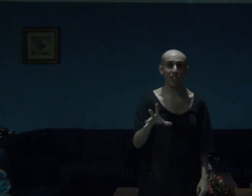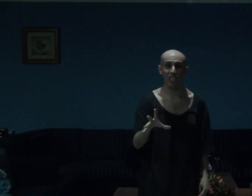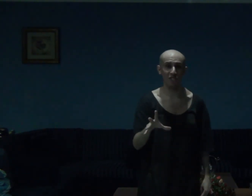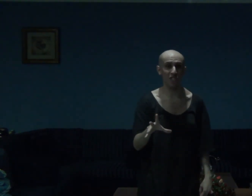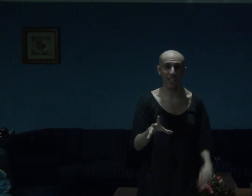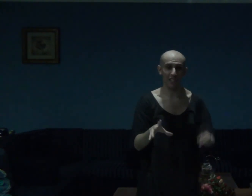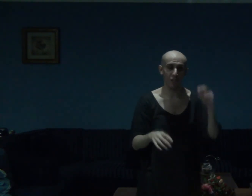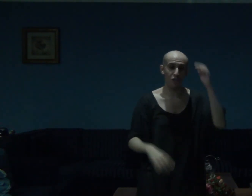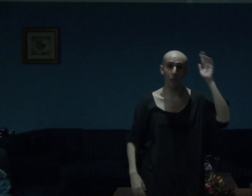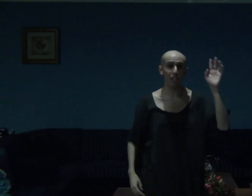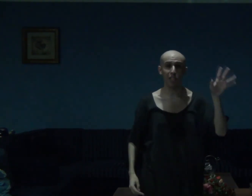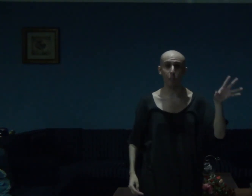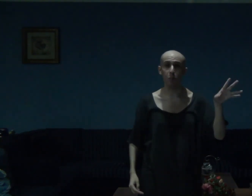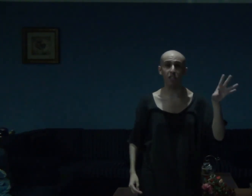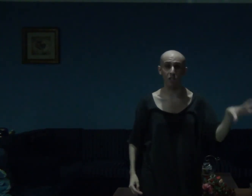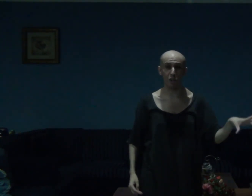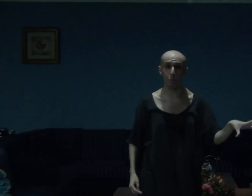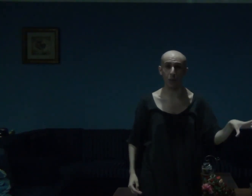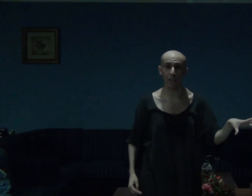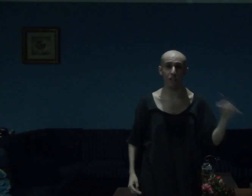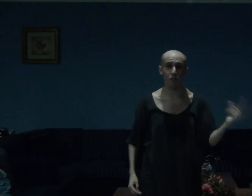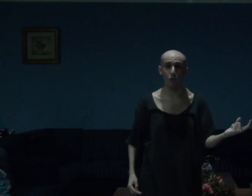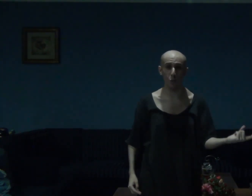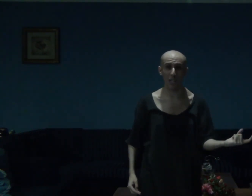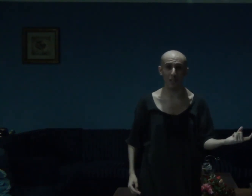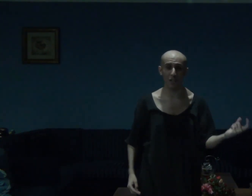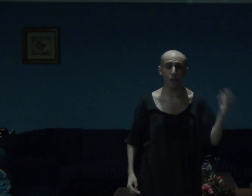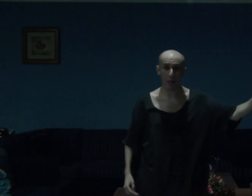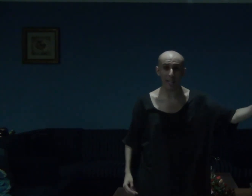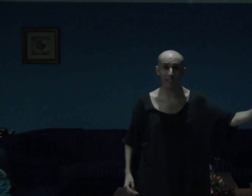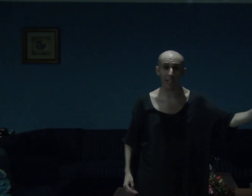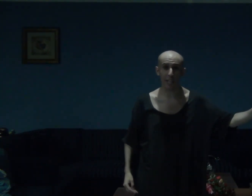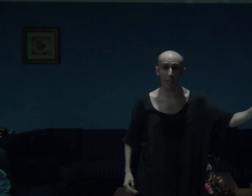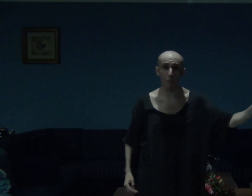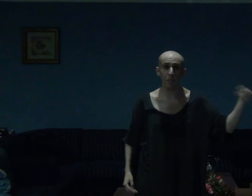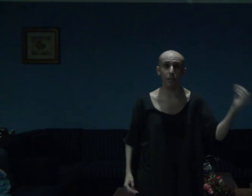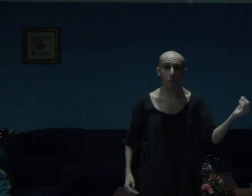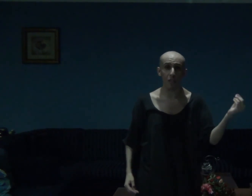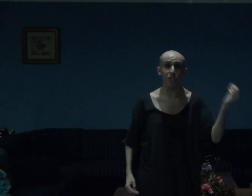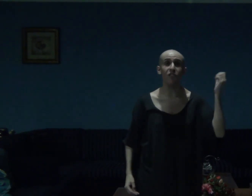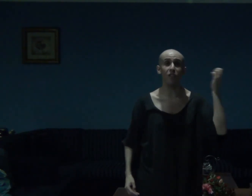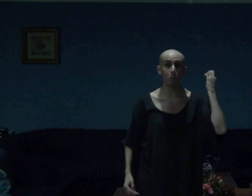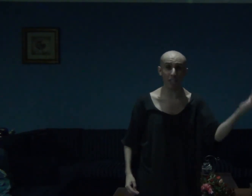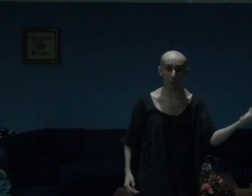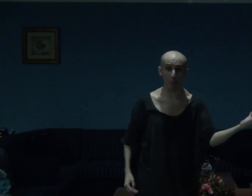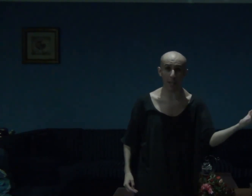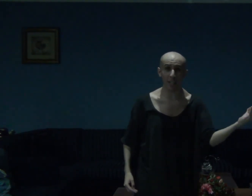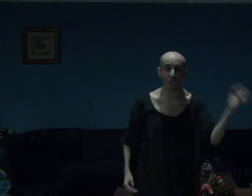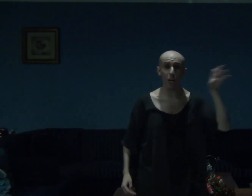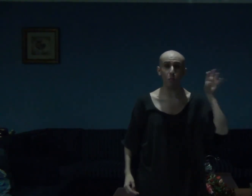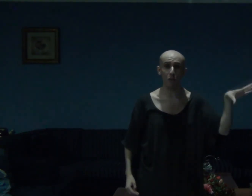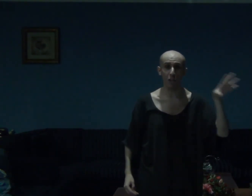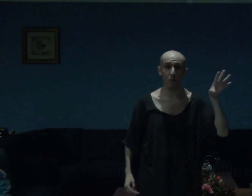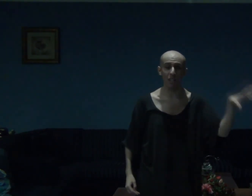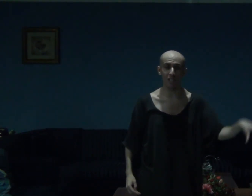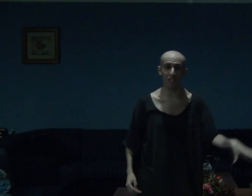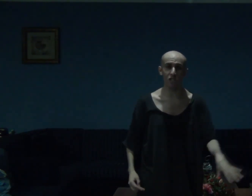guys and gals, men can be such pigs, or rather, pigs like him can be even bigger pigs. Abraham, that is.